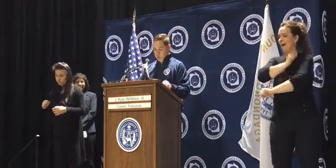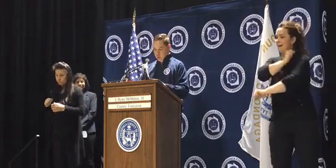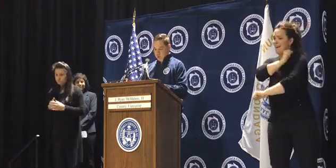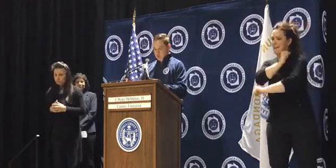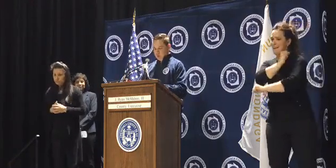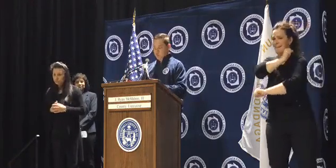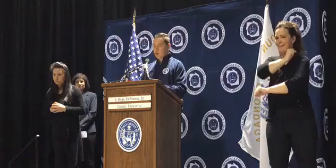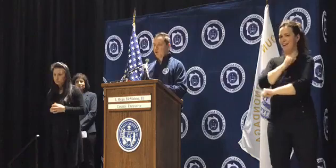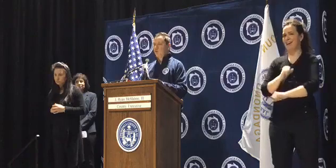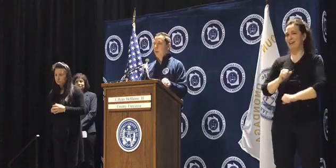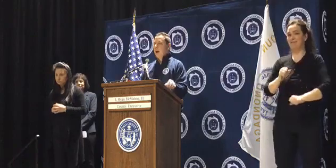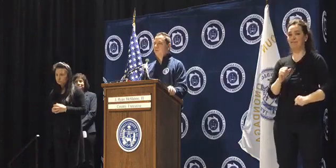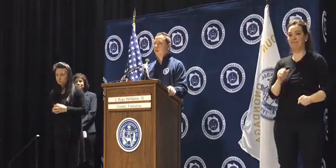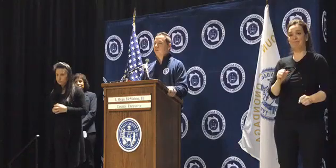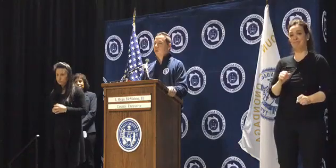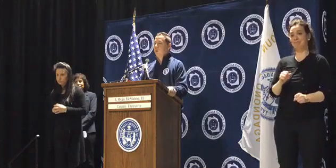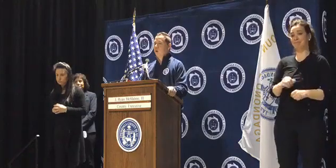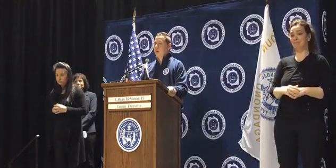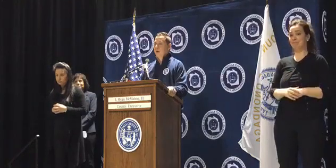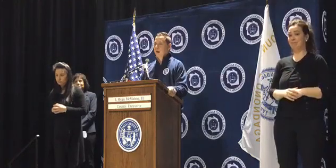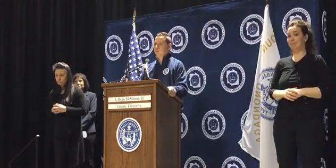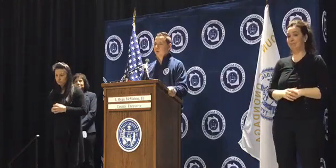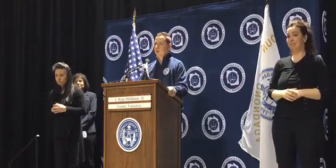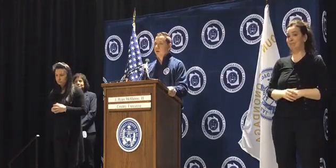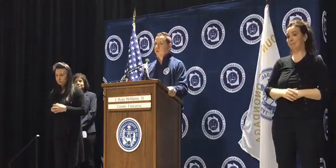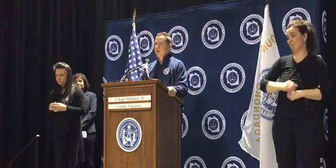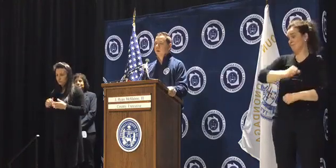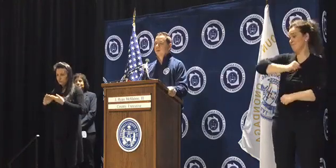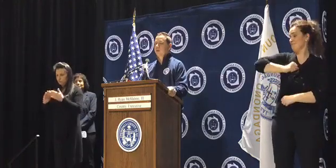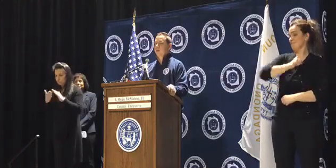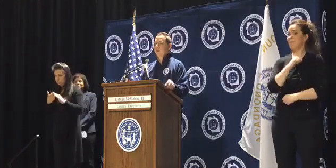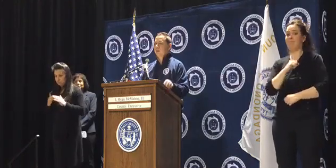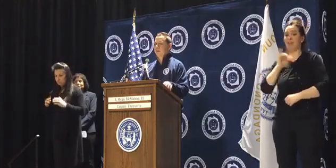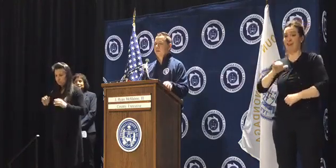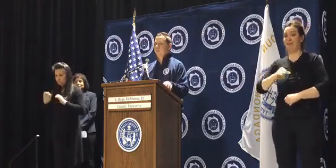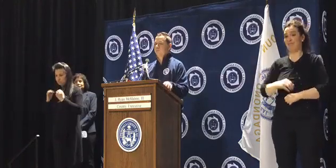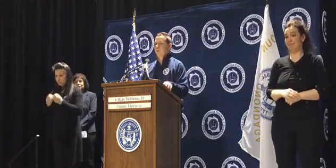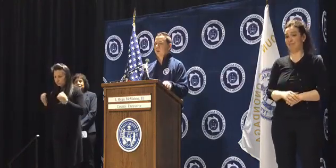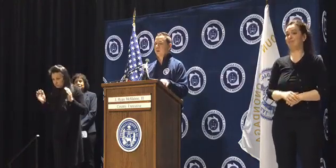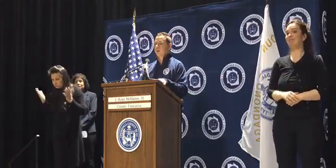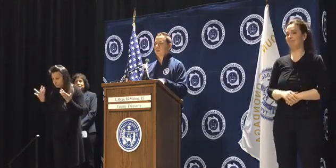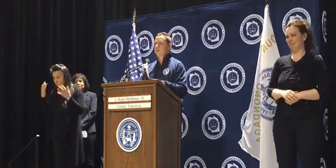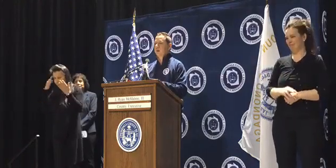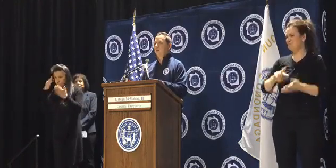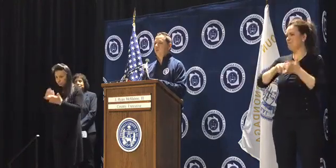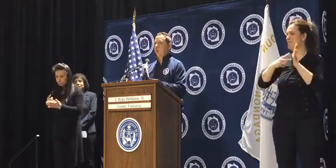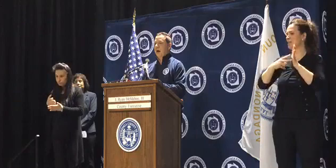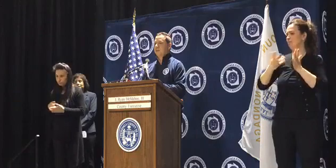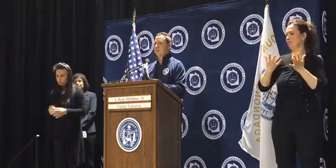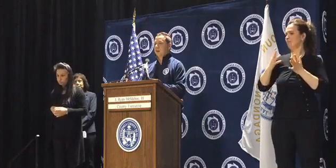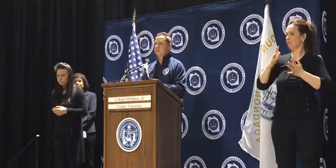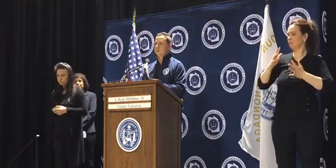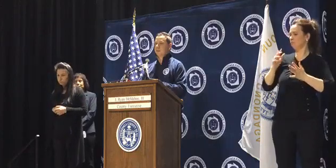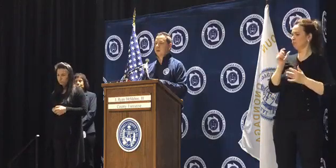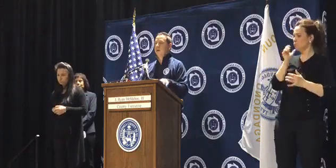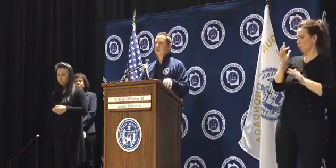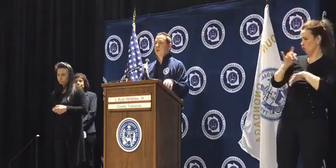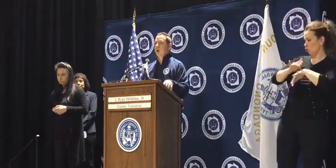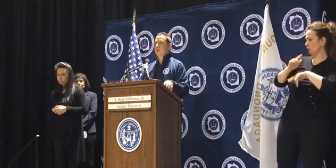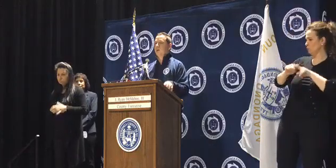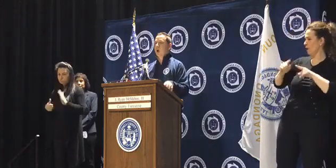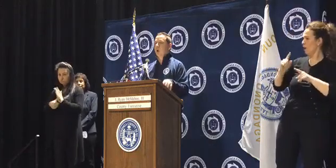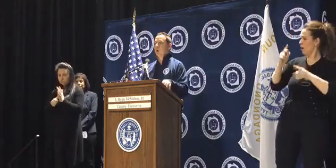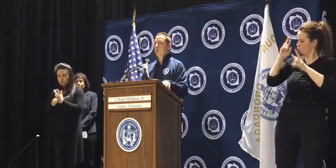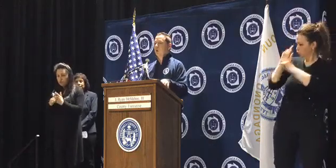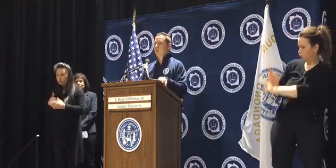cool. So the community is responding very, very well right now. We're going to continue to be tested. We're going to continue to have more positive cases.